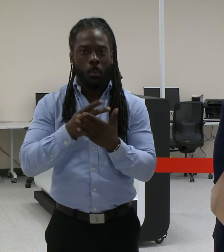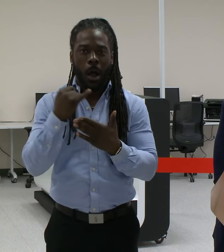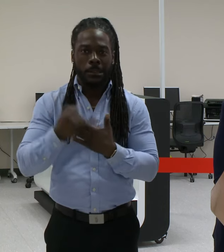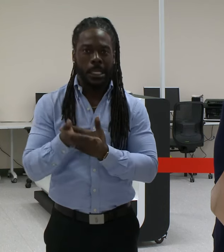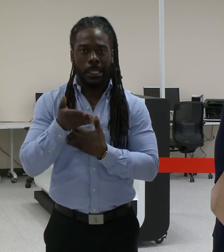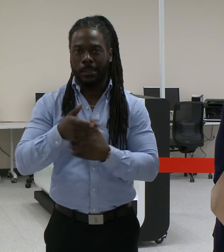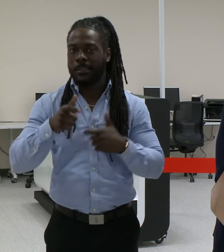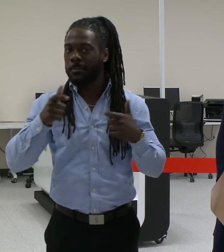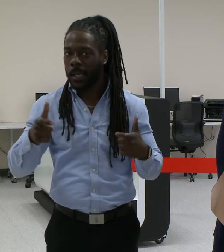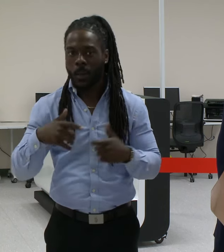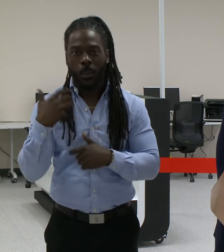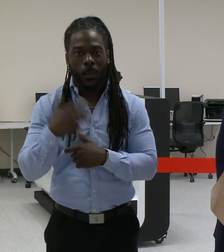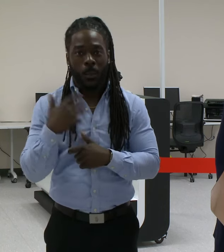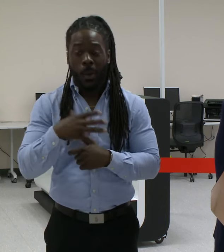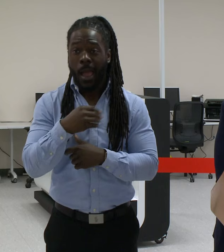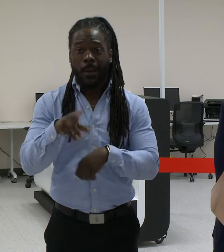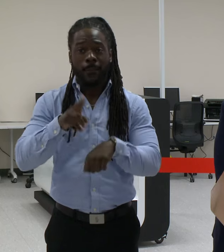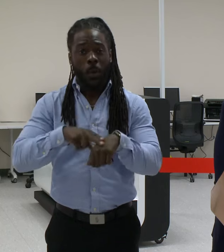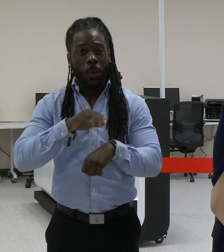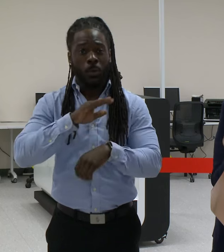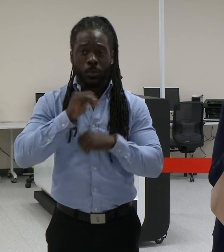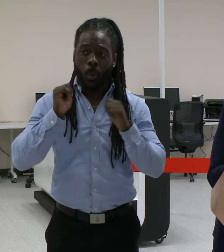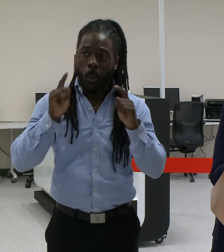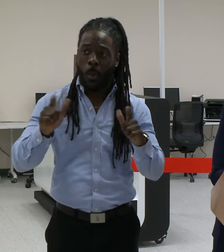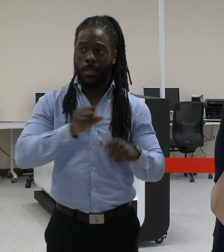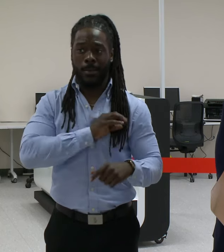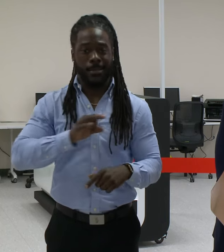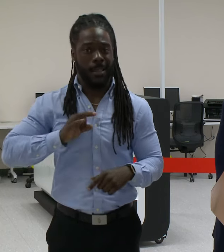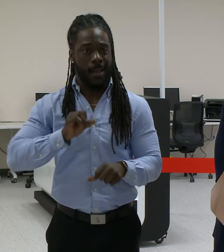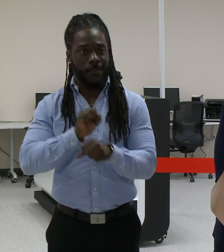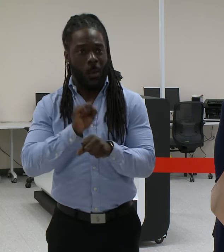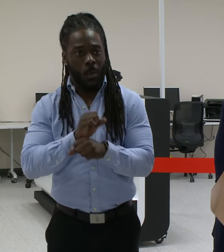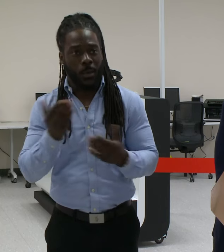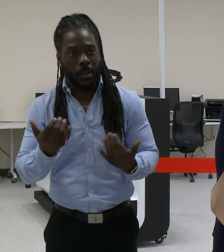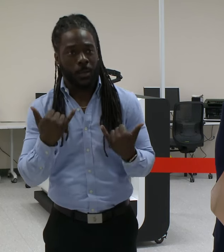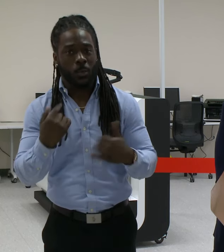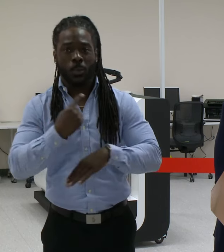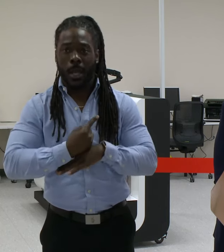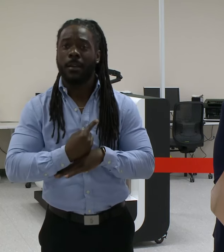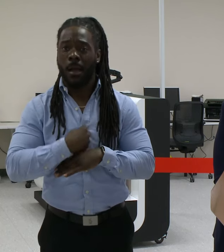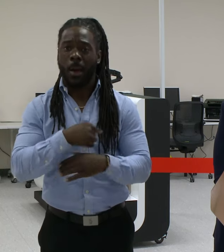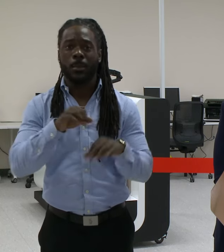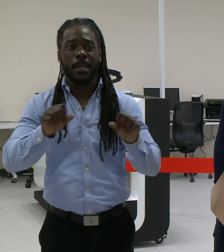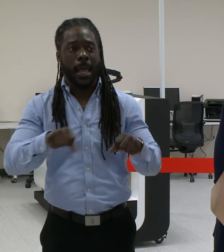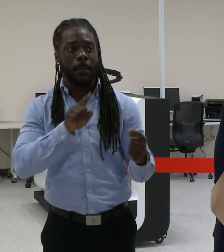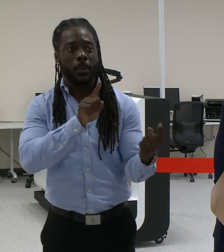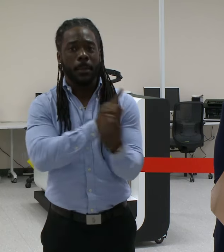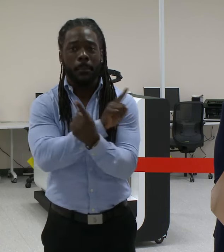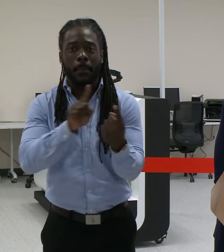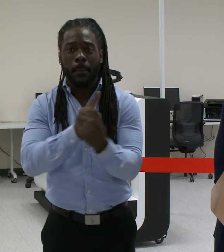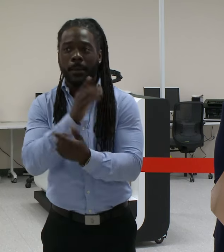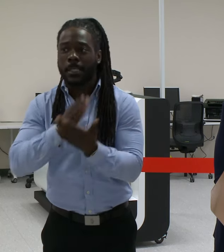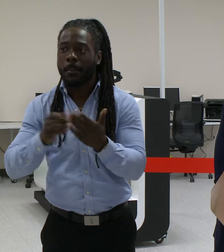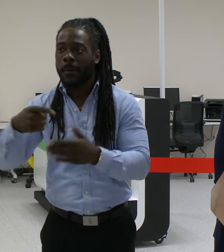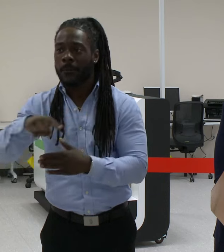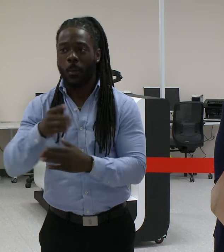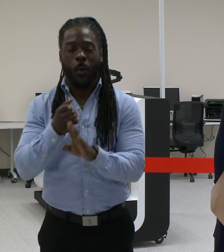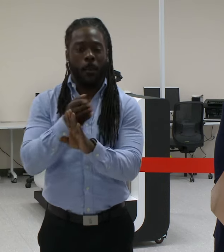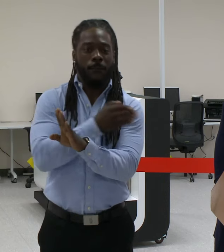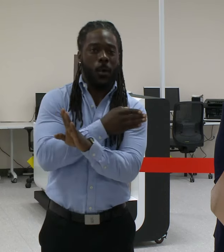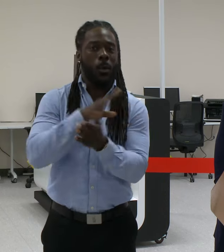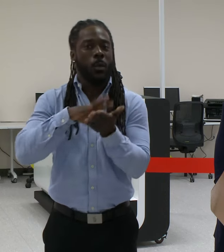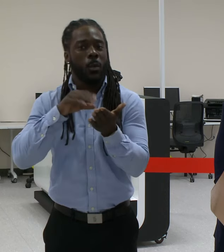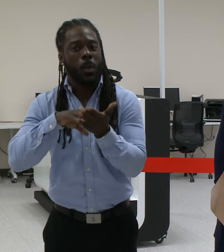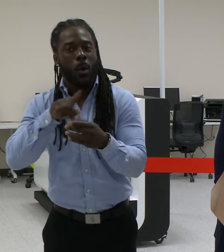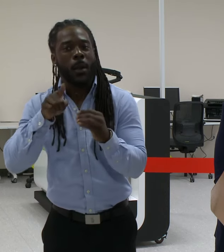this scale. And of course, all of our staff who are working here today. I was able to meet some of you beforehand and learn about